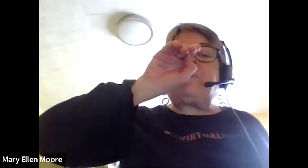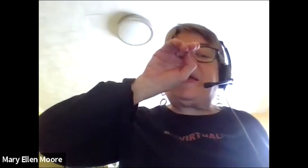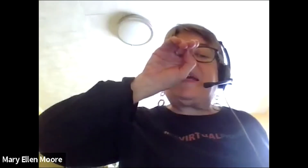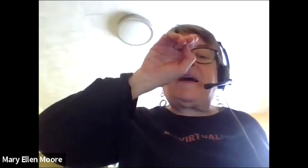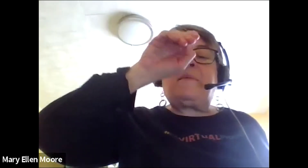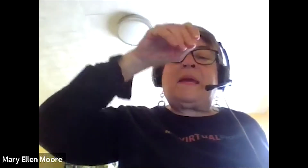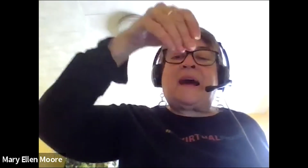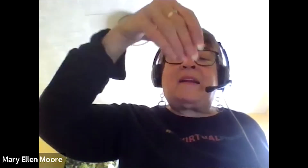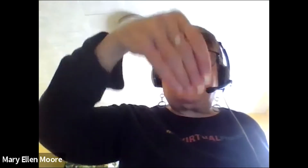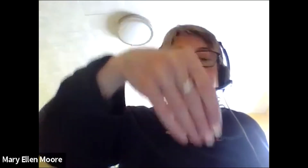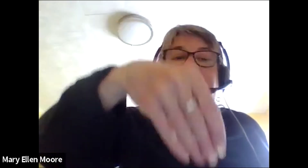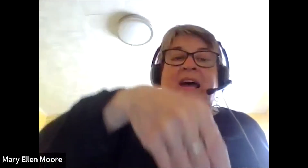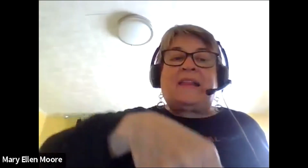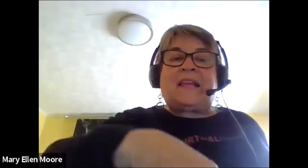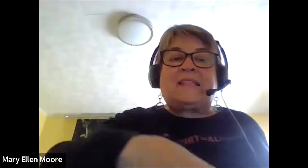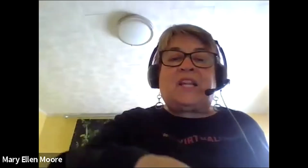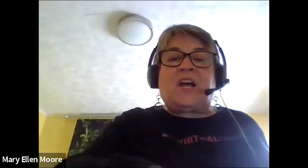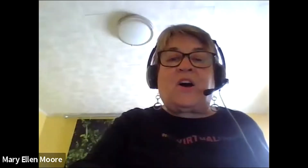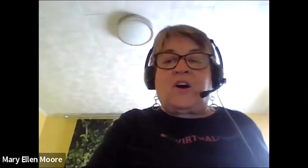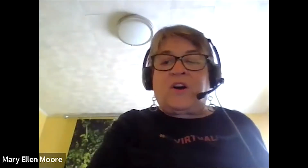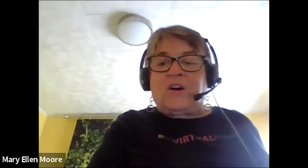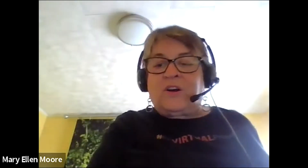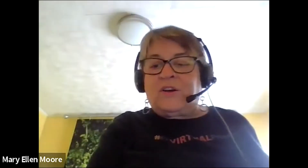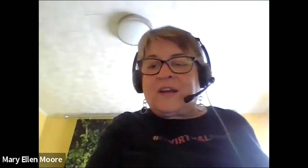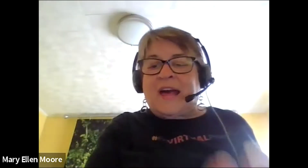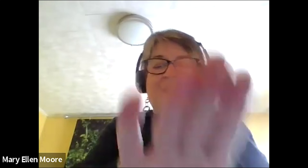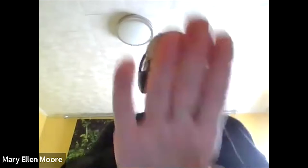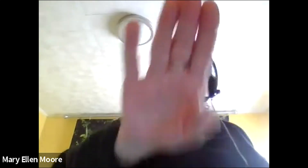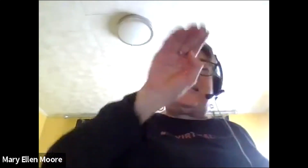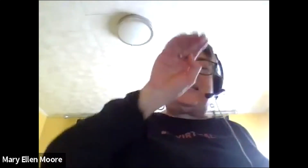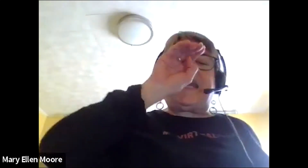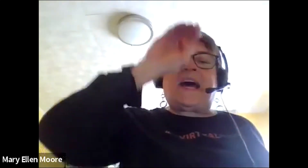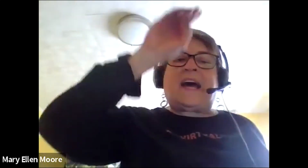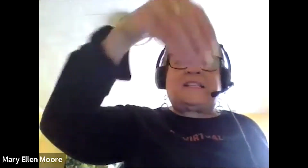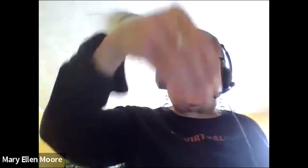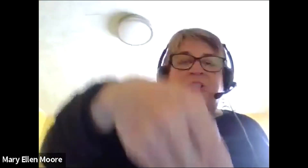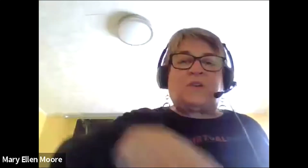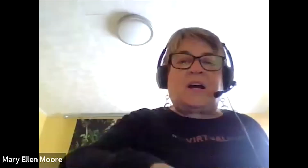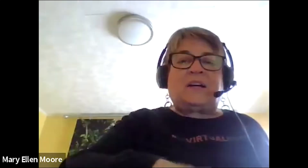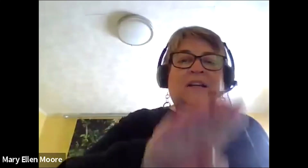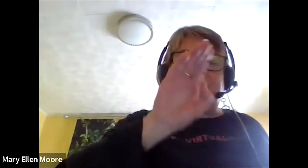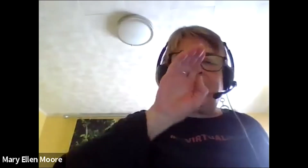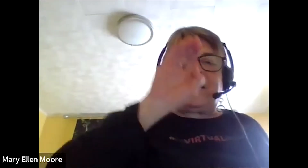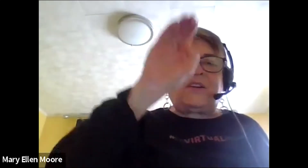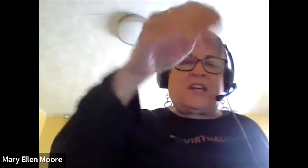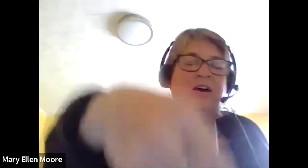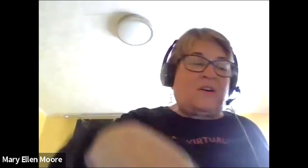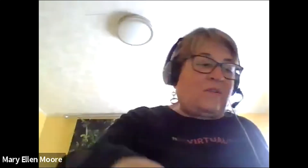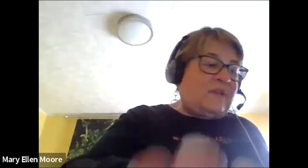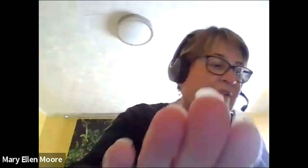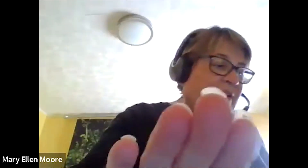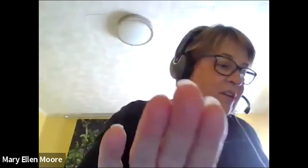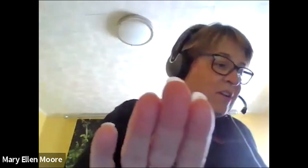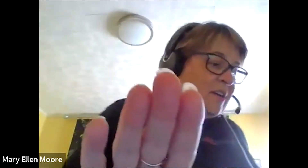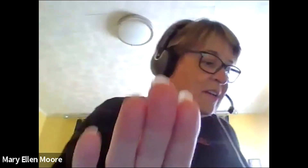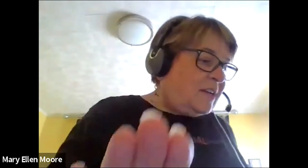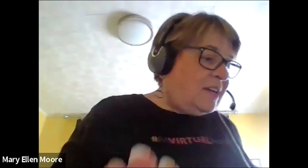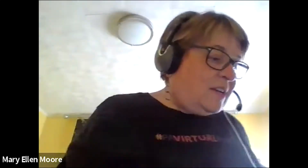Something coming out of their head that's long. Elephant. Yes, the trunk. There you go. Very good.